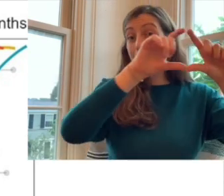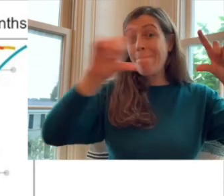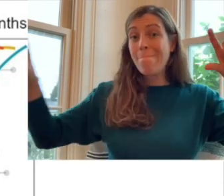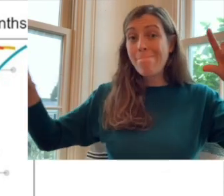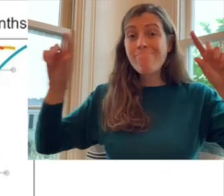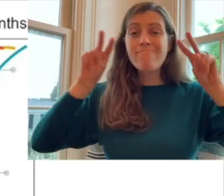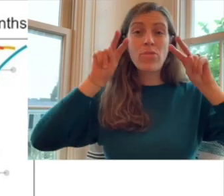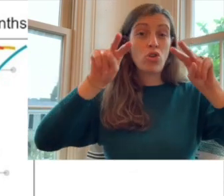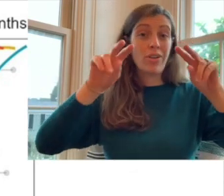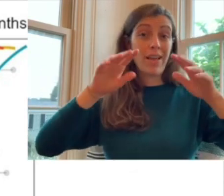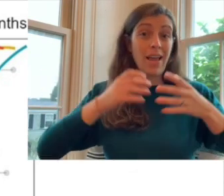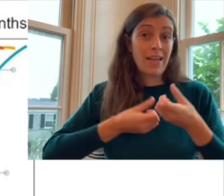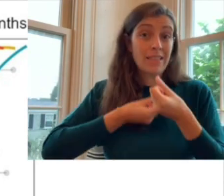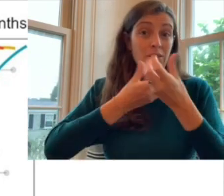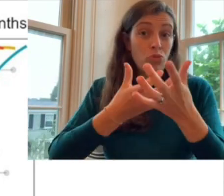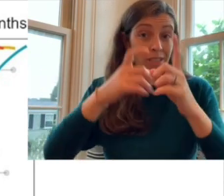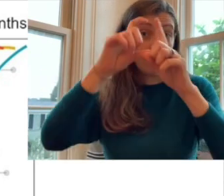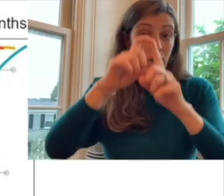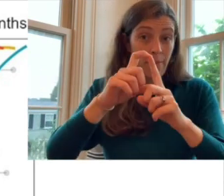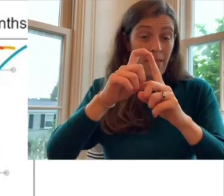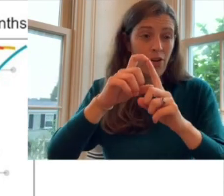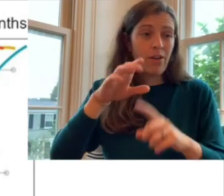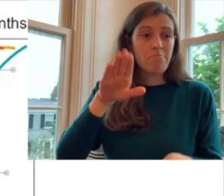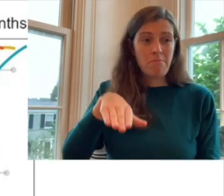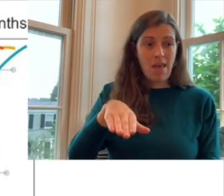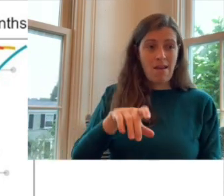months. The top graphs show